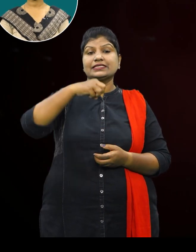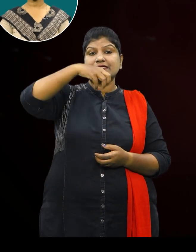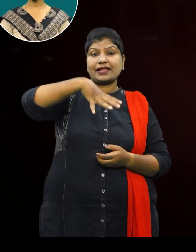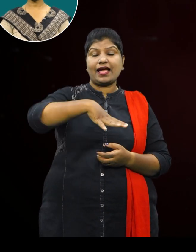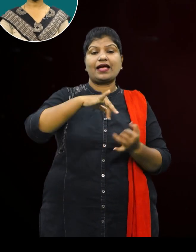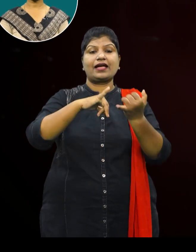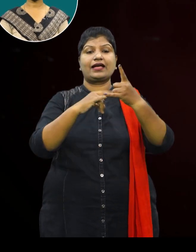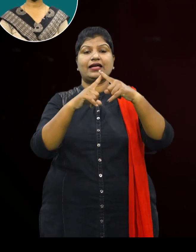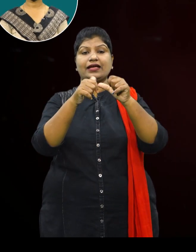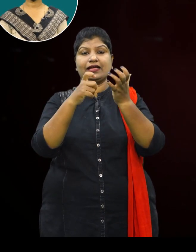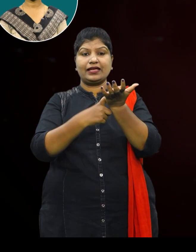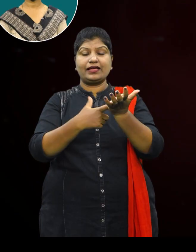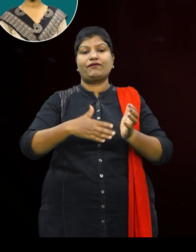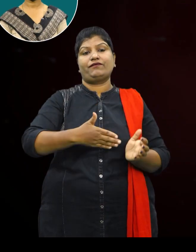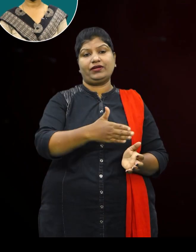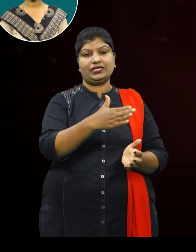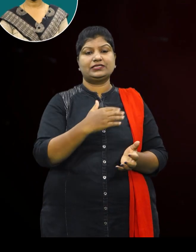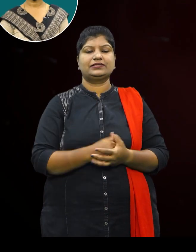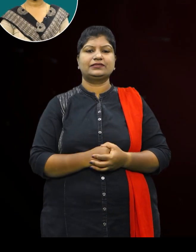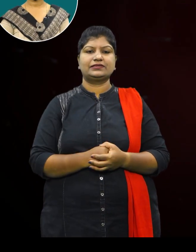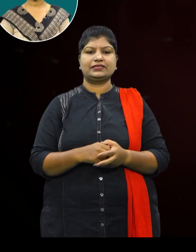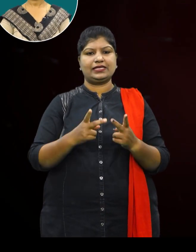starfish, etc.